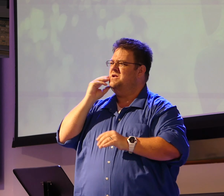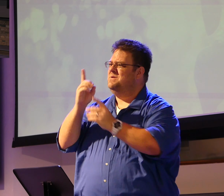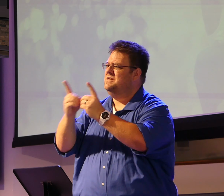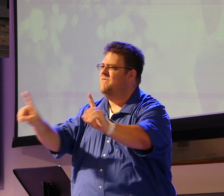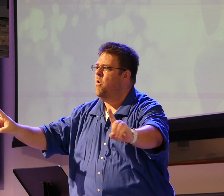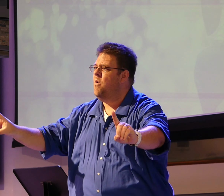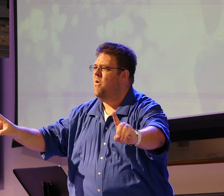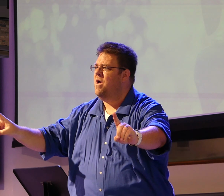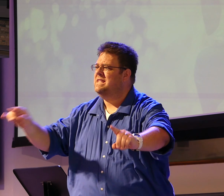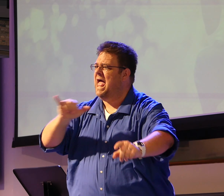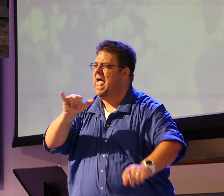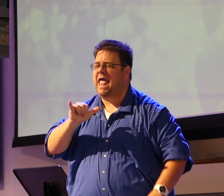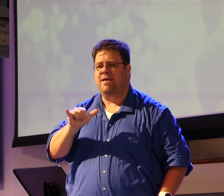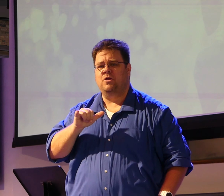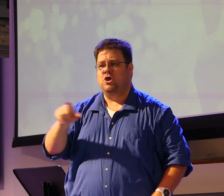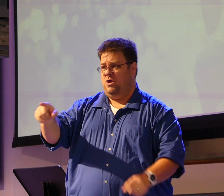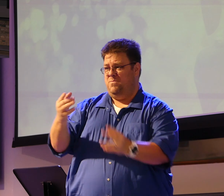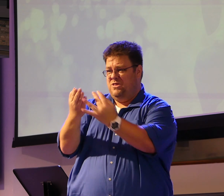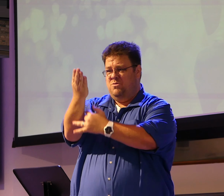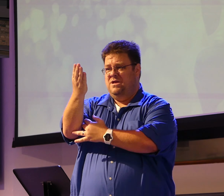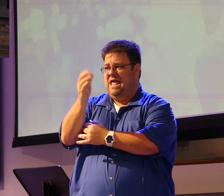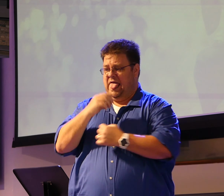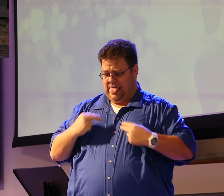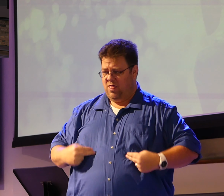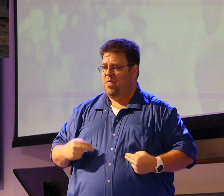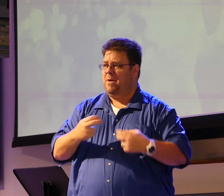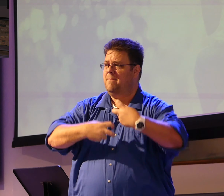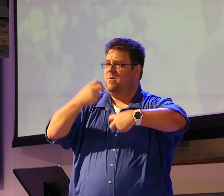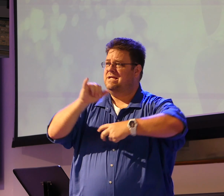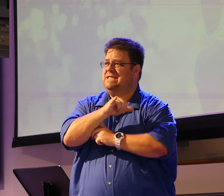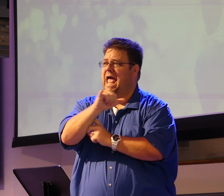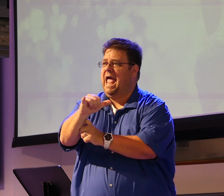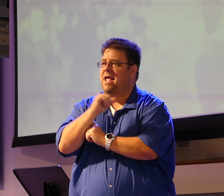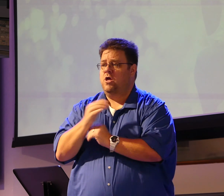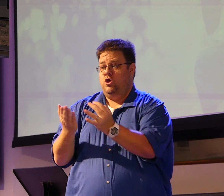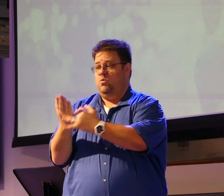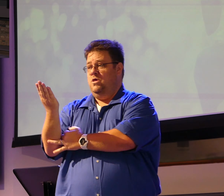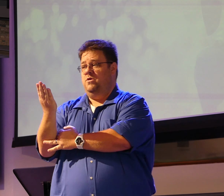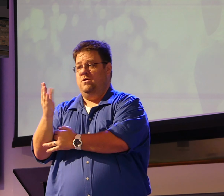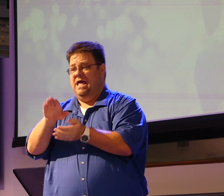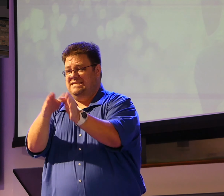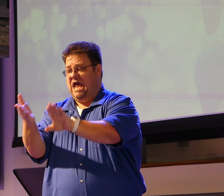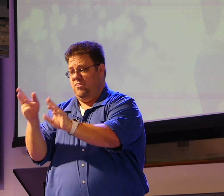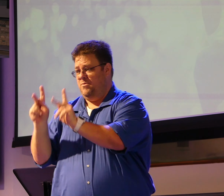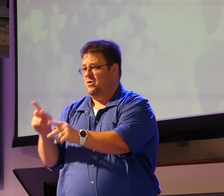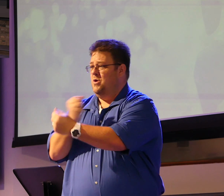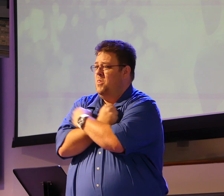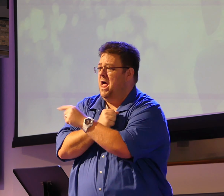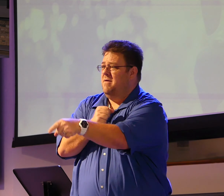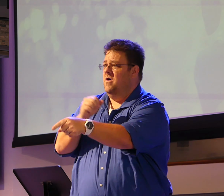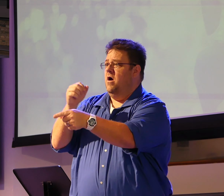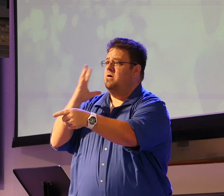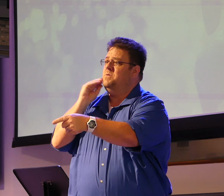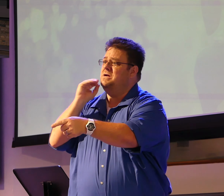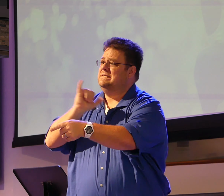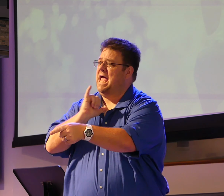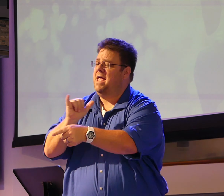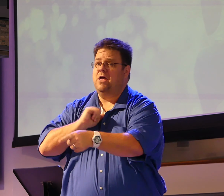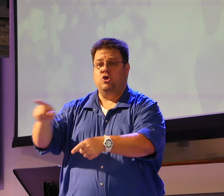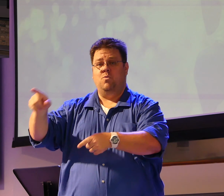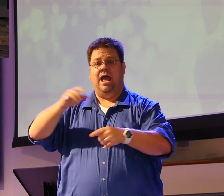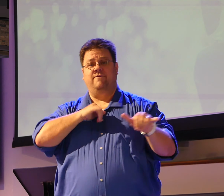like oh wow you've been through a divorce too oh you've been through this same health problem oh you went through the death of a loved one like